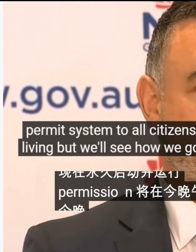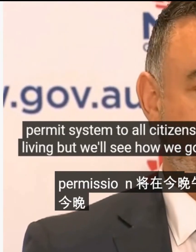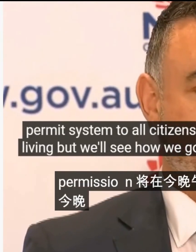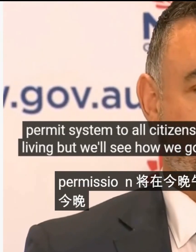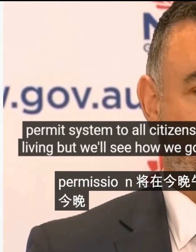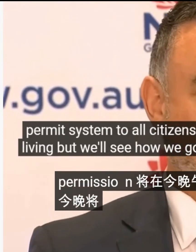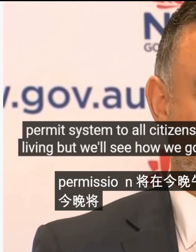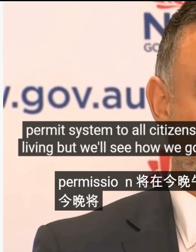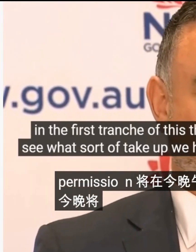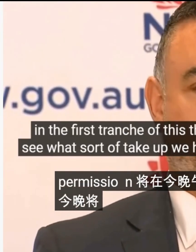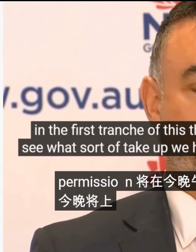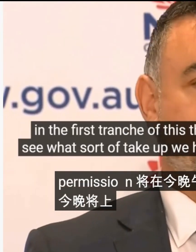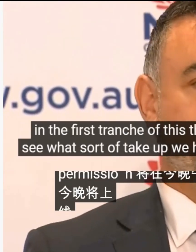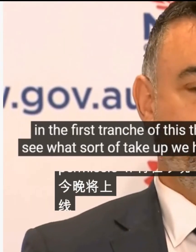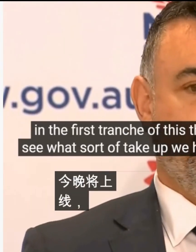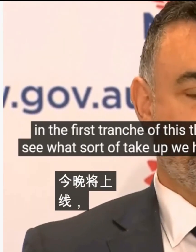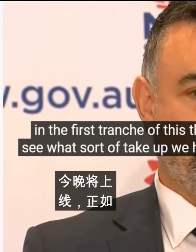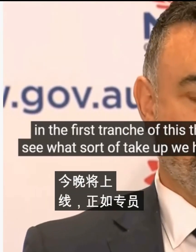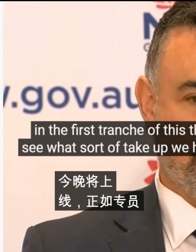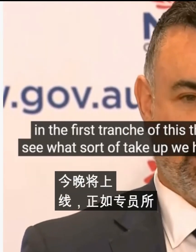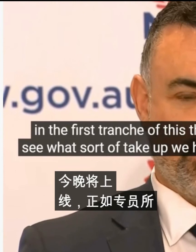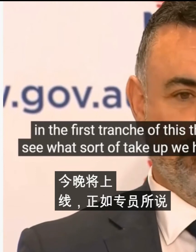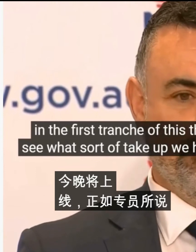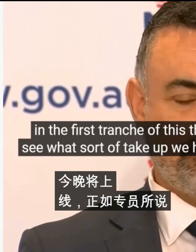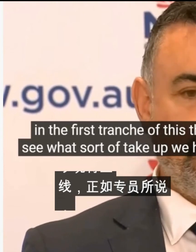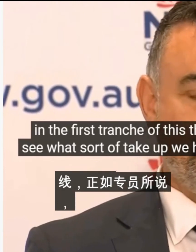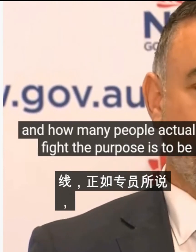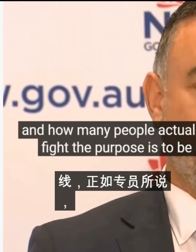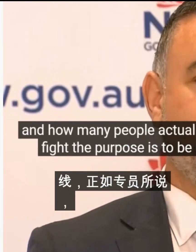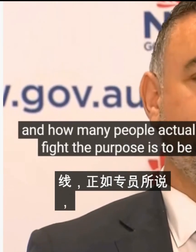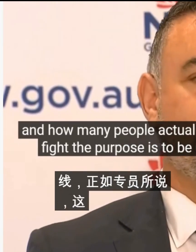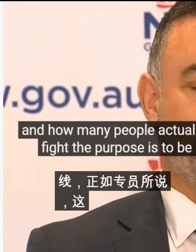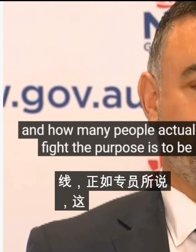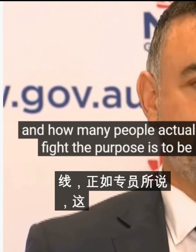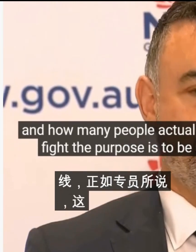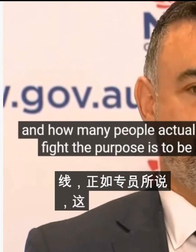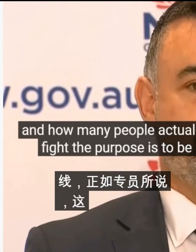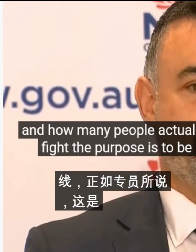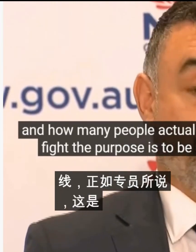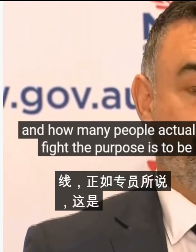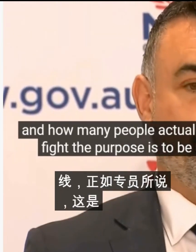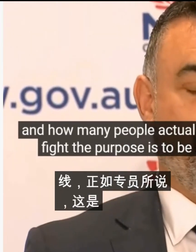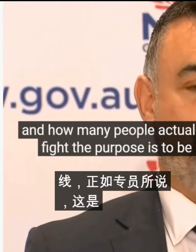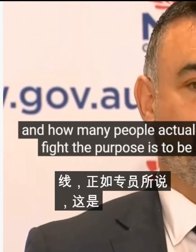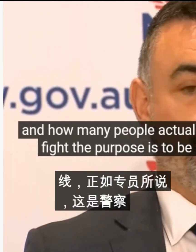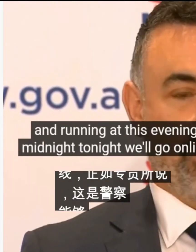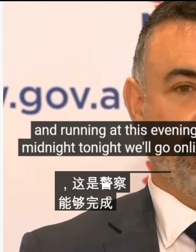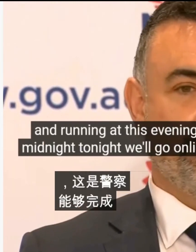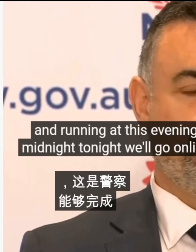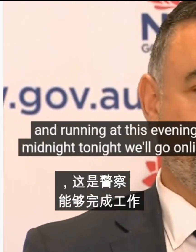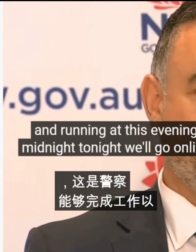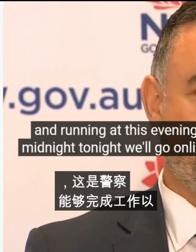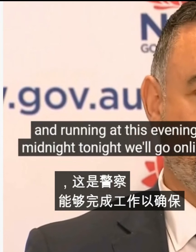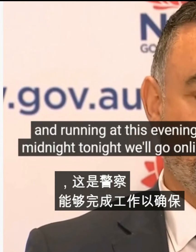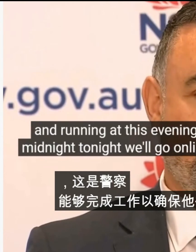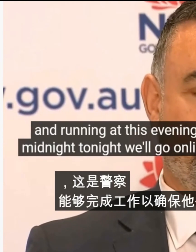running this evening. Midnight tonight will go online, and as the Commissioner touched on, it's a way for police to be able to